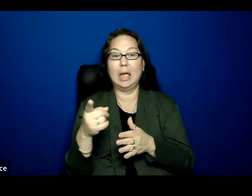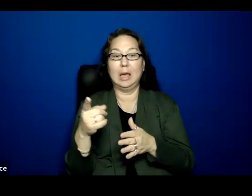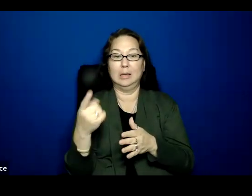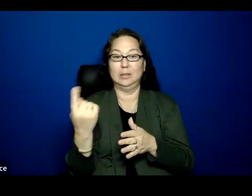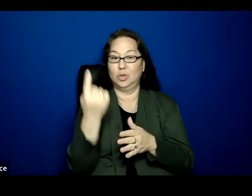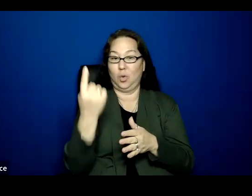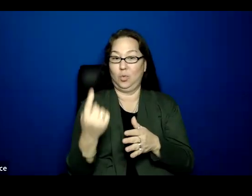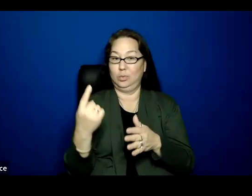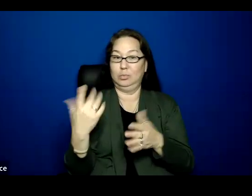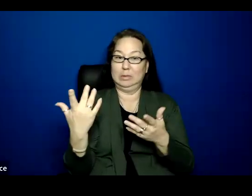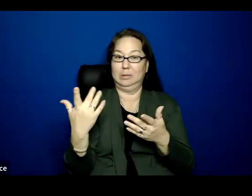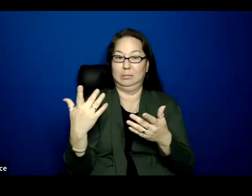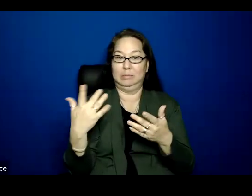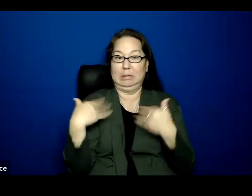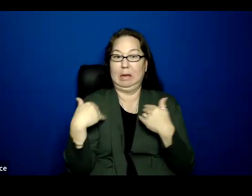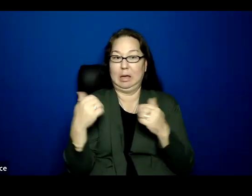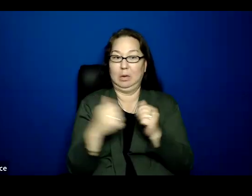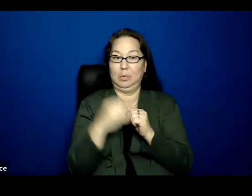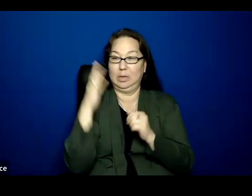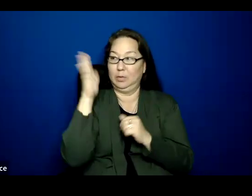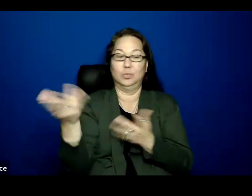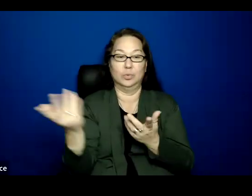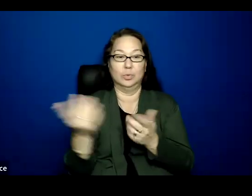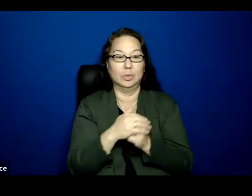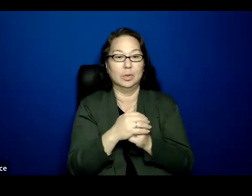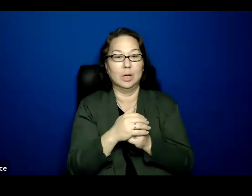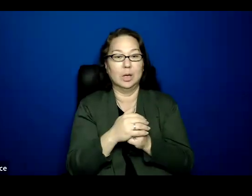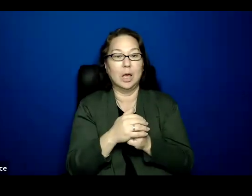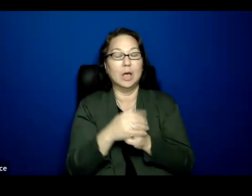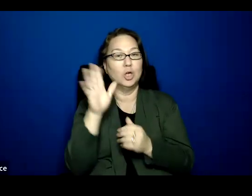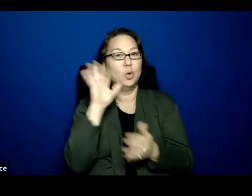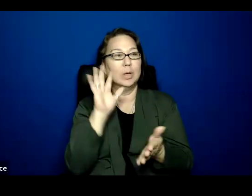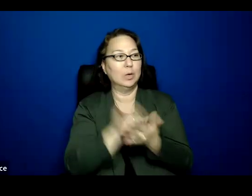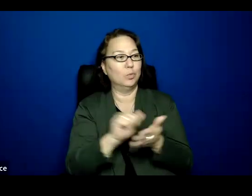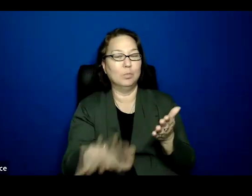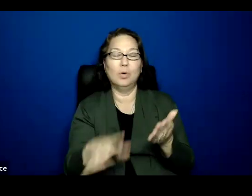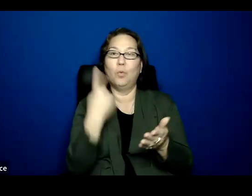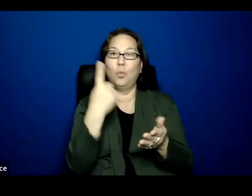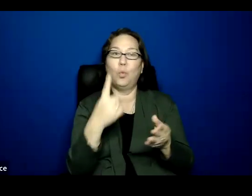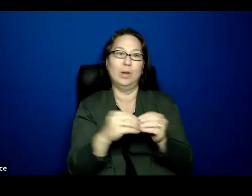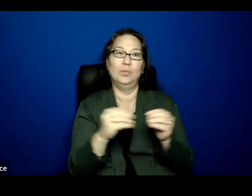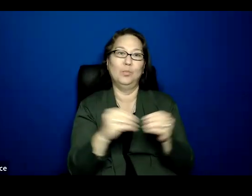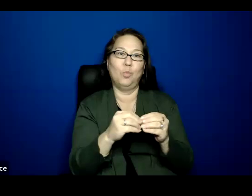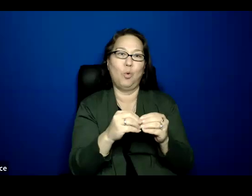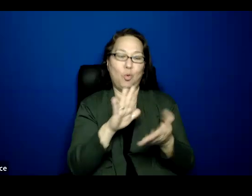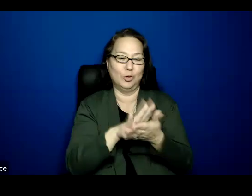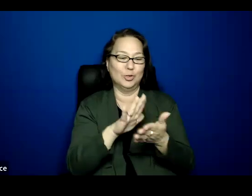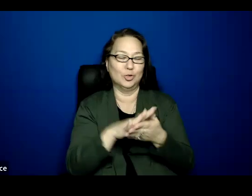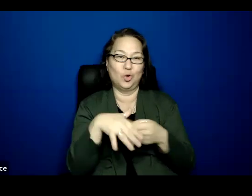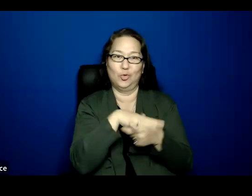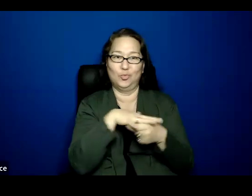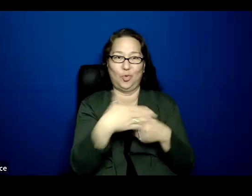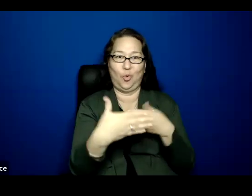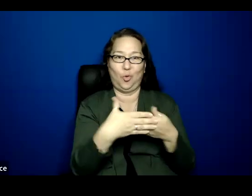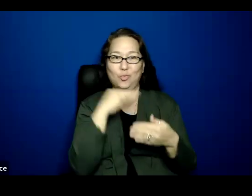sick to the stomach every day. You are taking yet another neighborhood school away and leaving children stranded no matter how you brand is closing. There